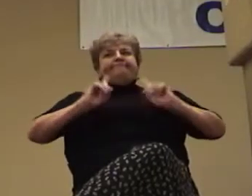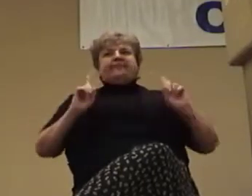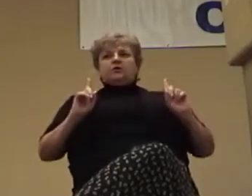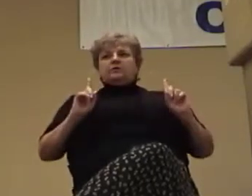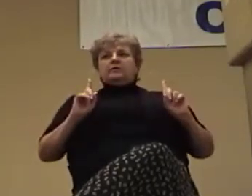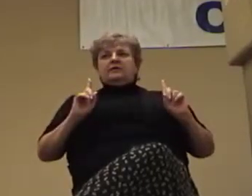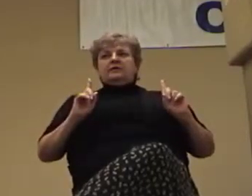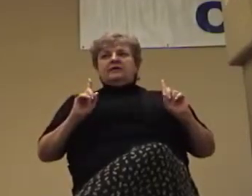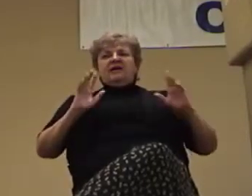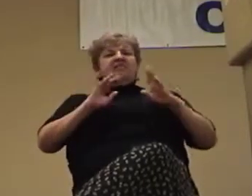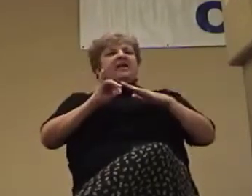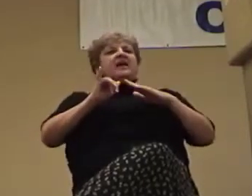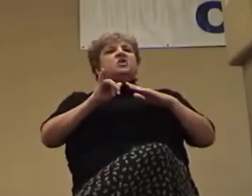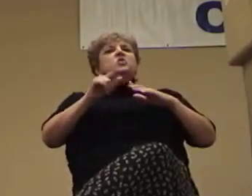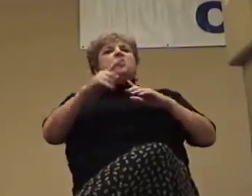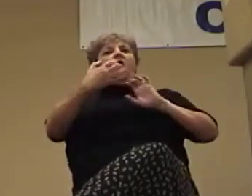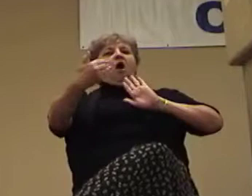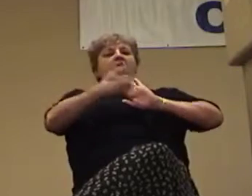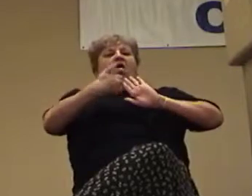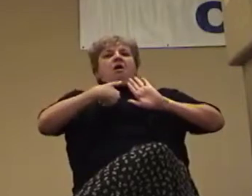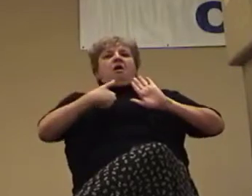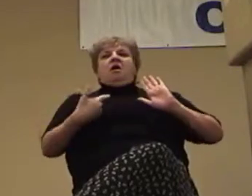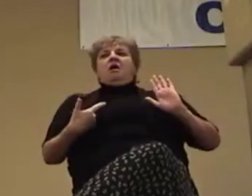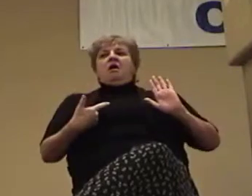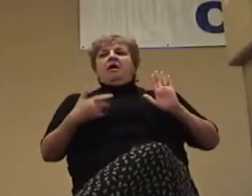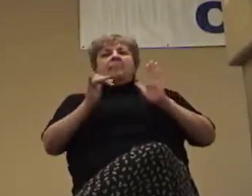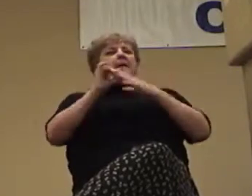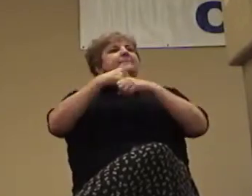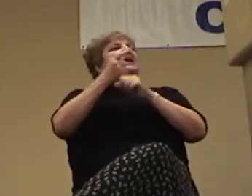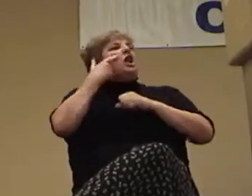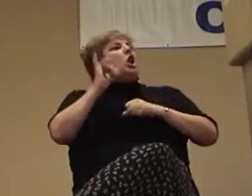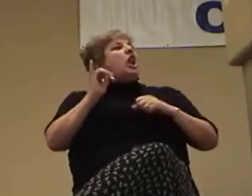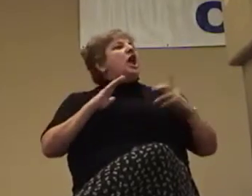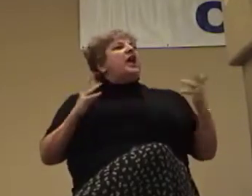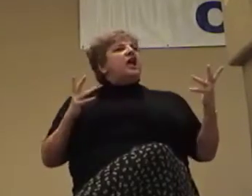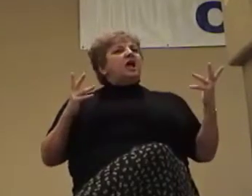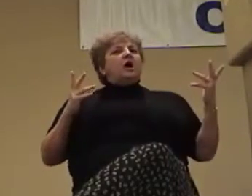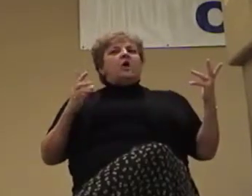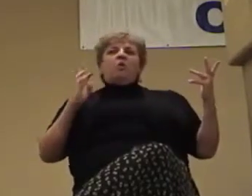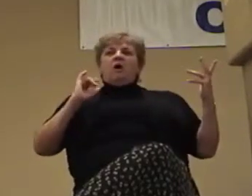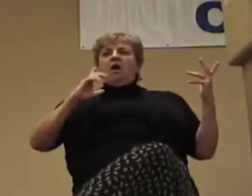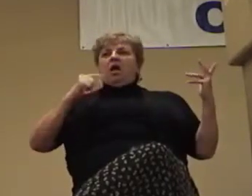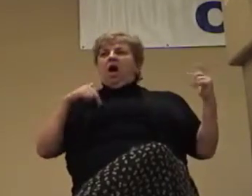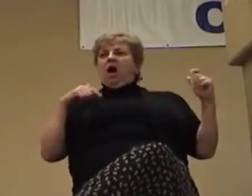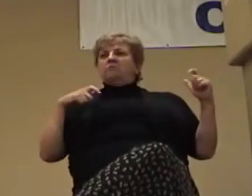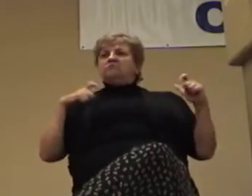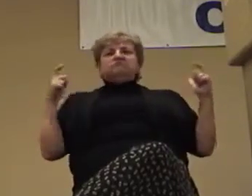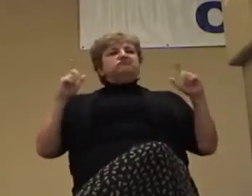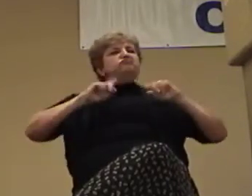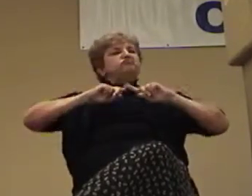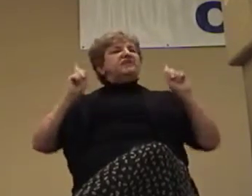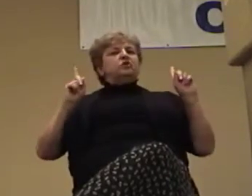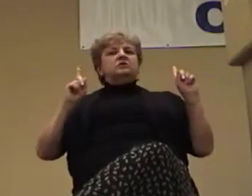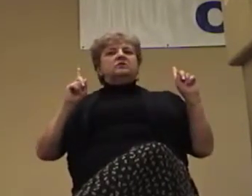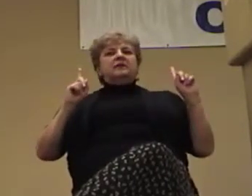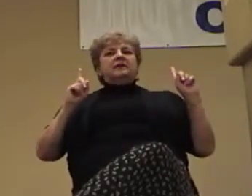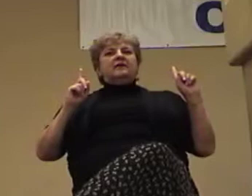my back. That make it look as if I've made too much a big deal of this to begin with. That's why I have to have the second thing in place,